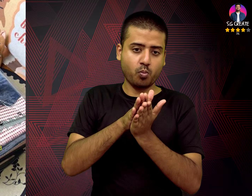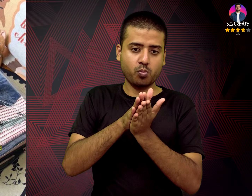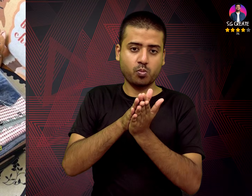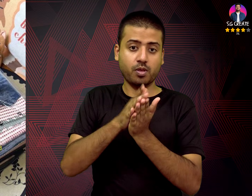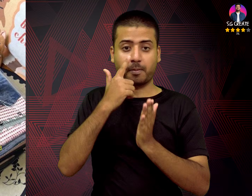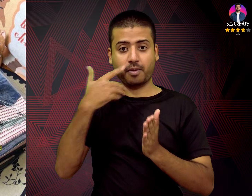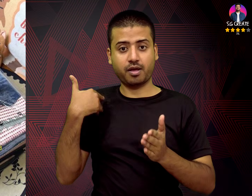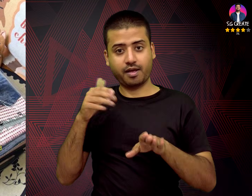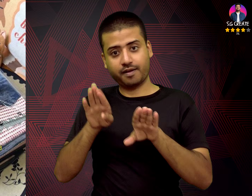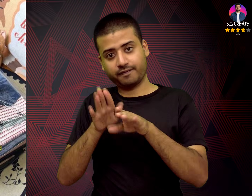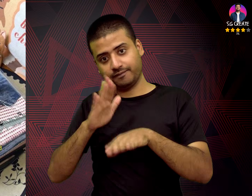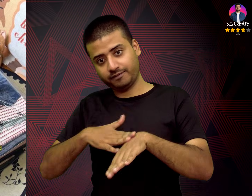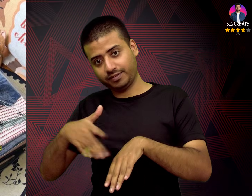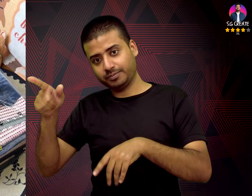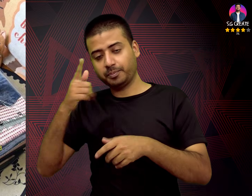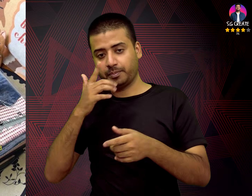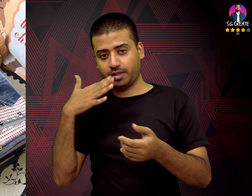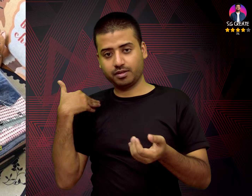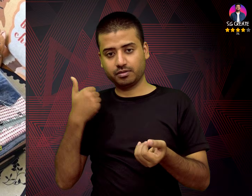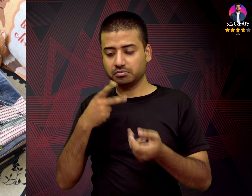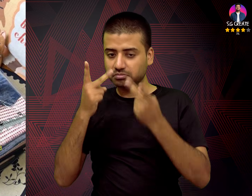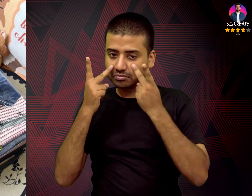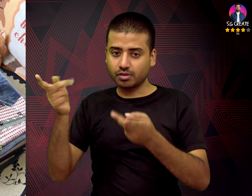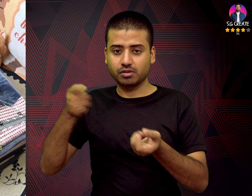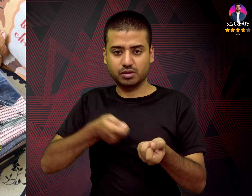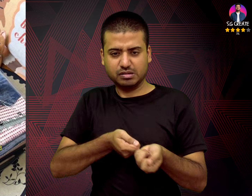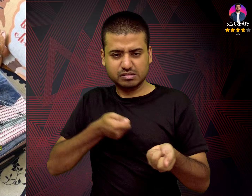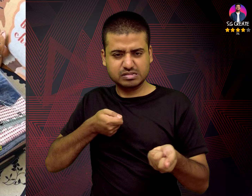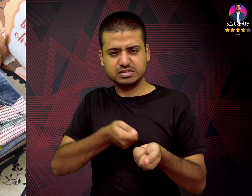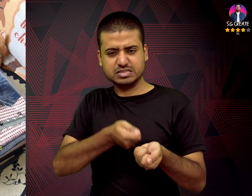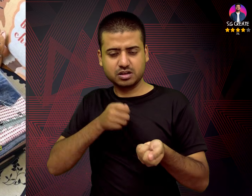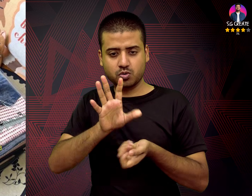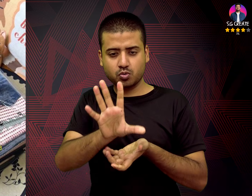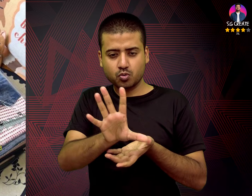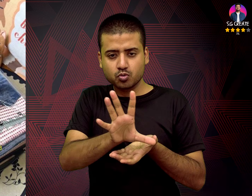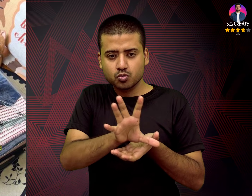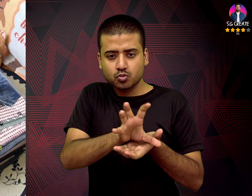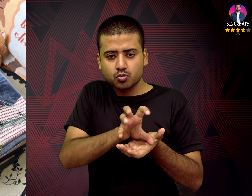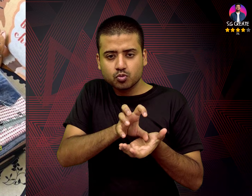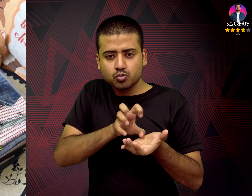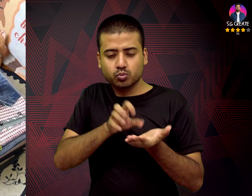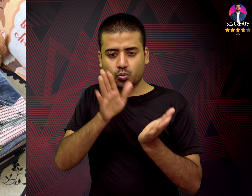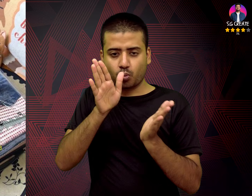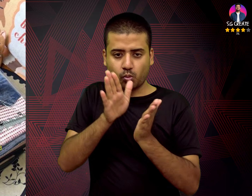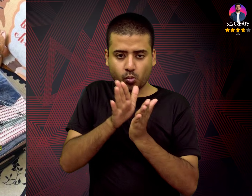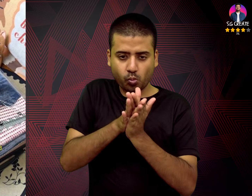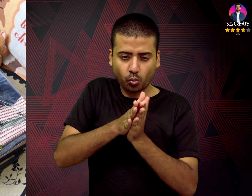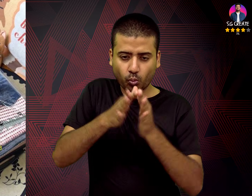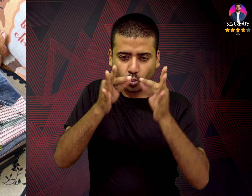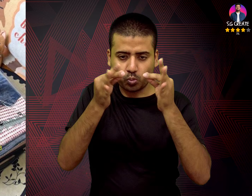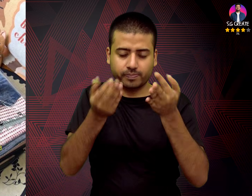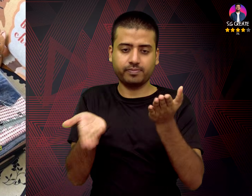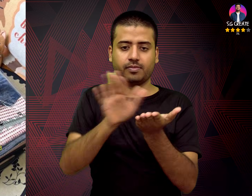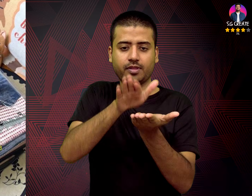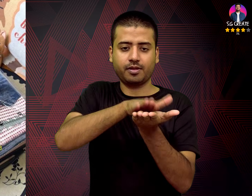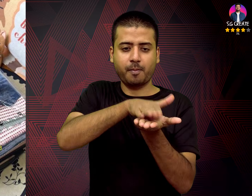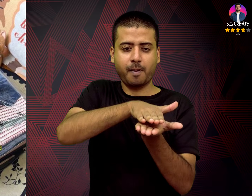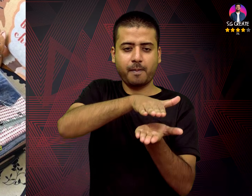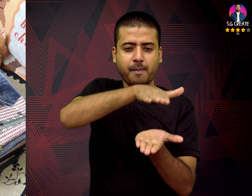to a tropical climate, your clothes remain protected from the humidity. Organizational mastery. Because these bags are typically